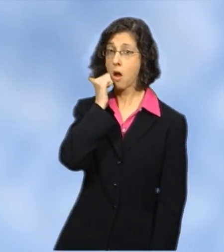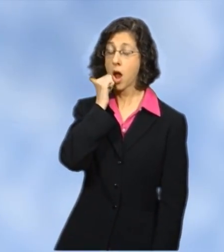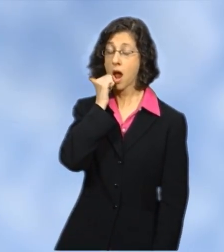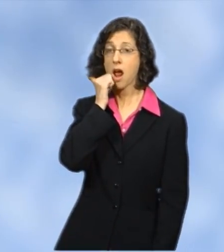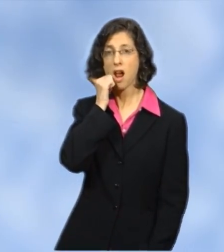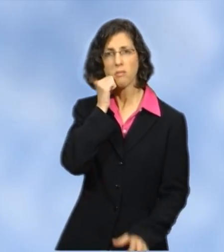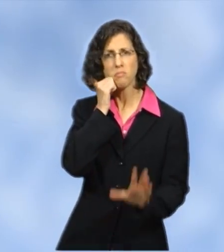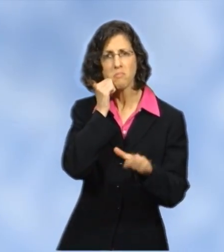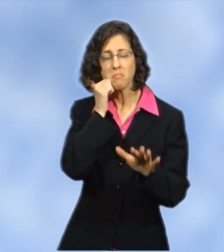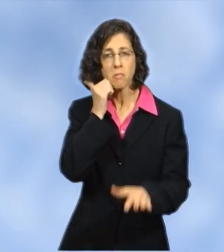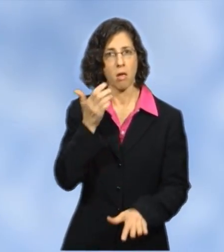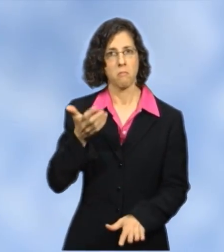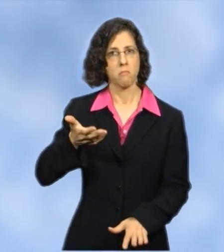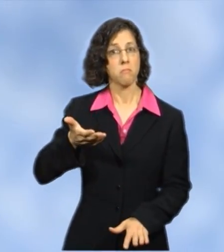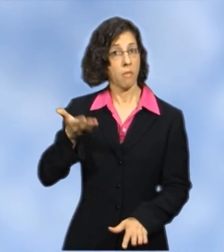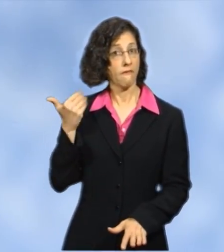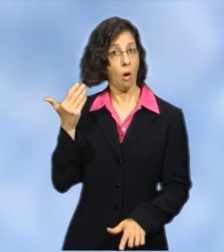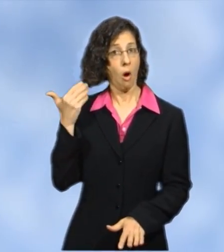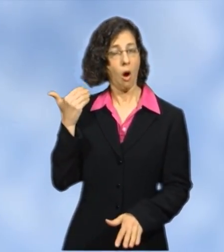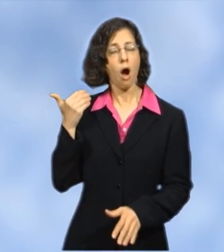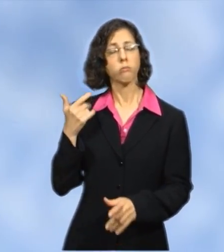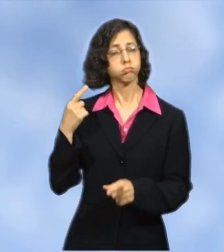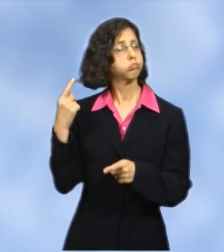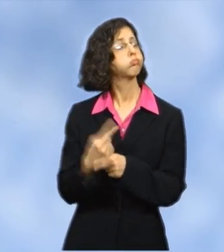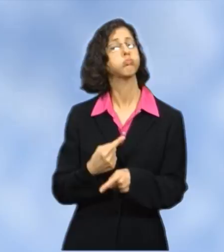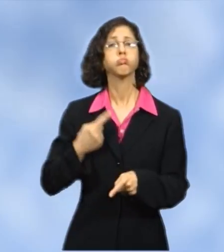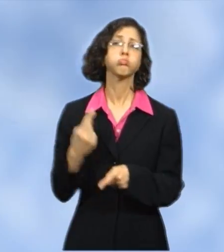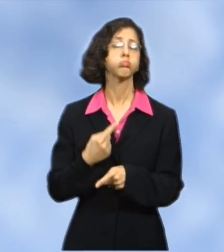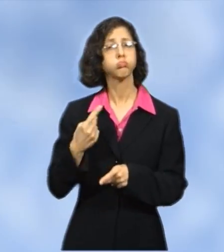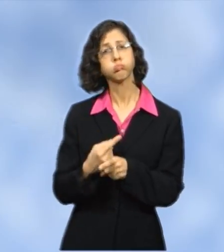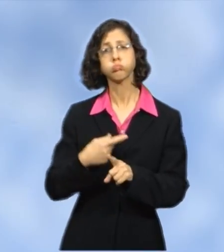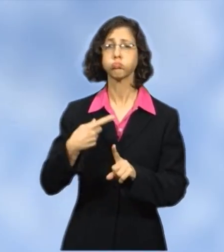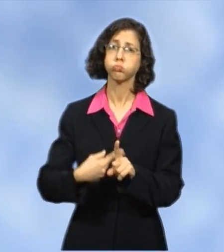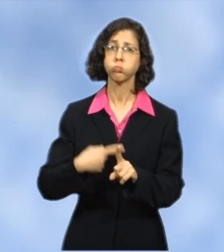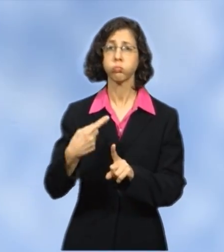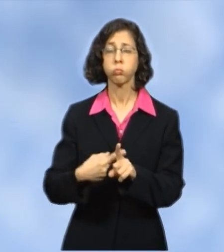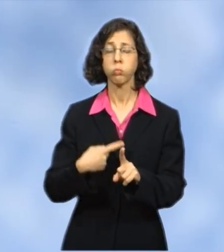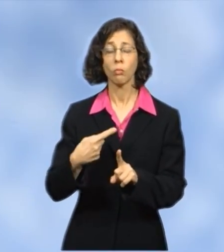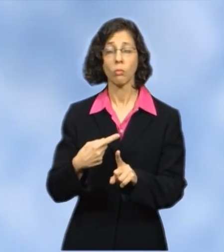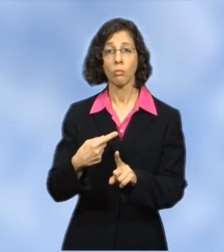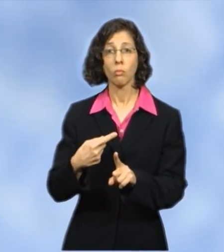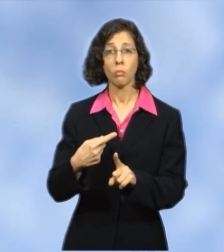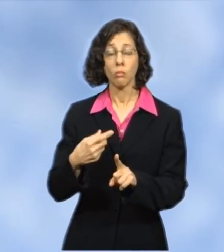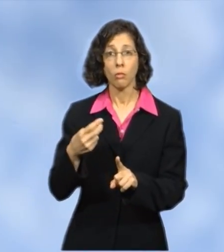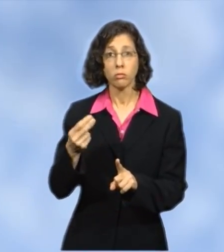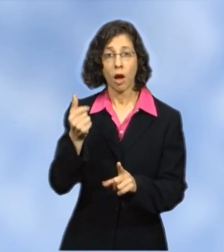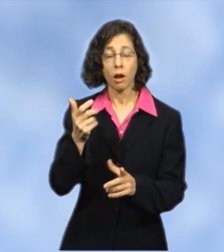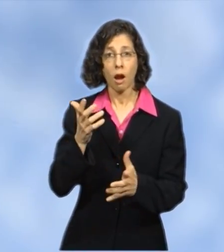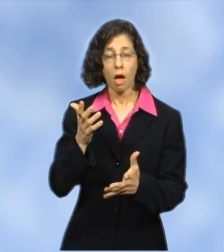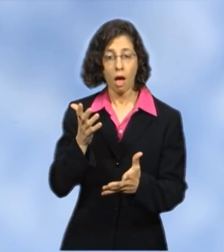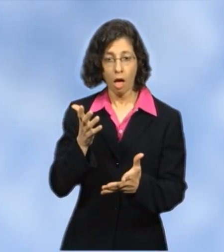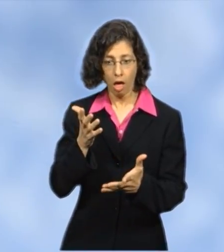or they can cause a woman's periods to stop before they normally would.